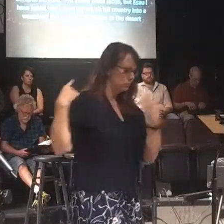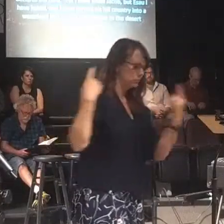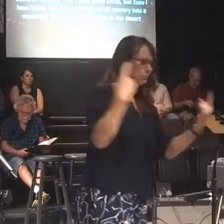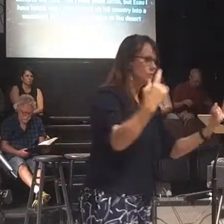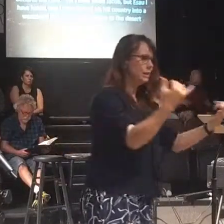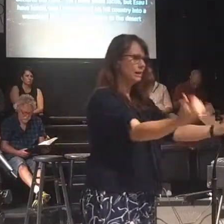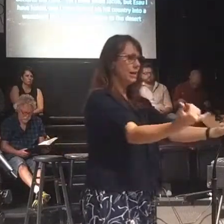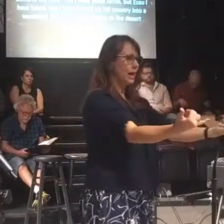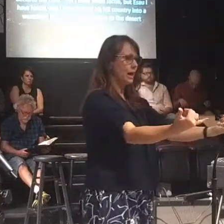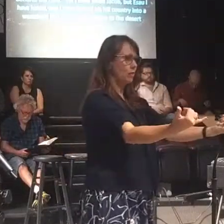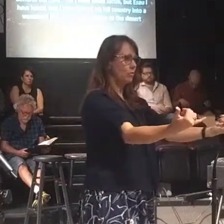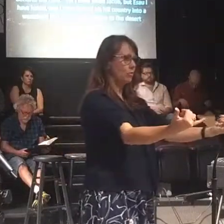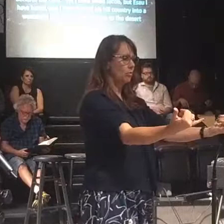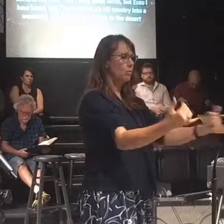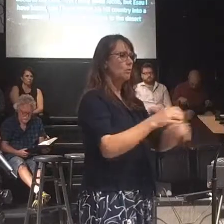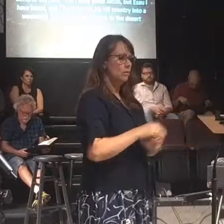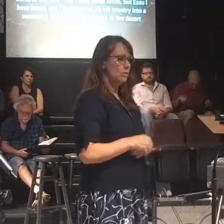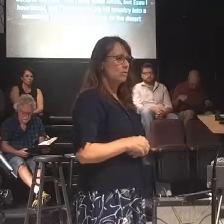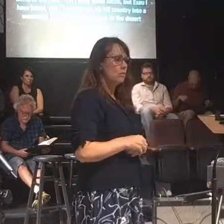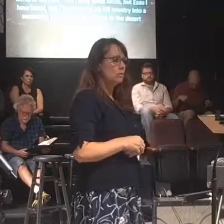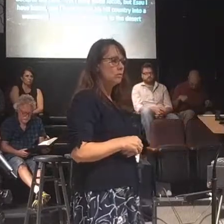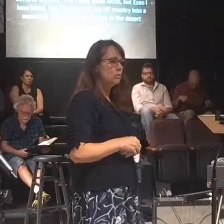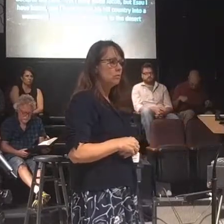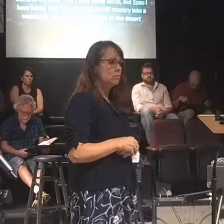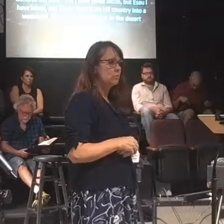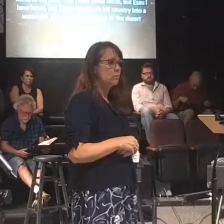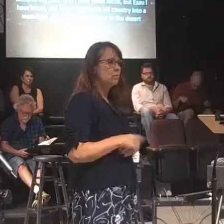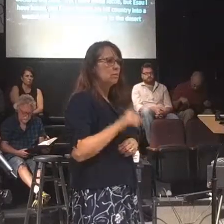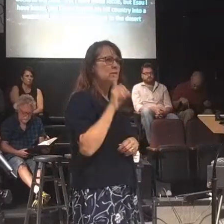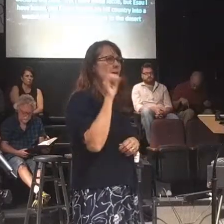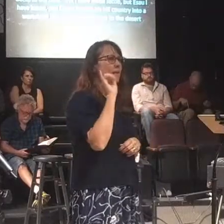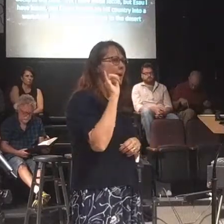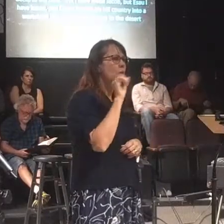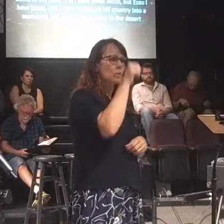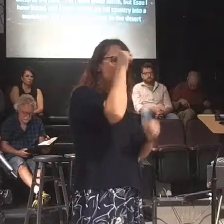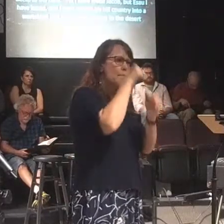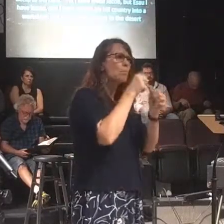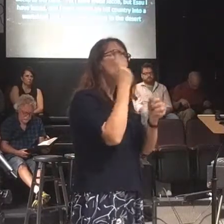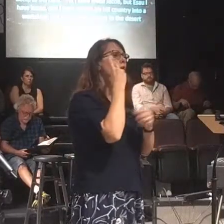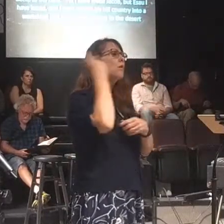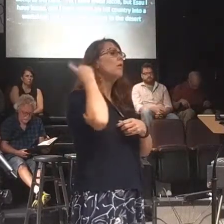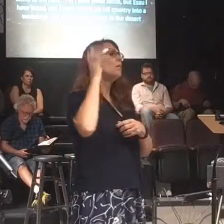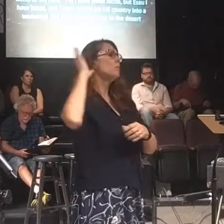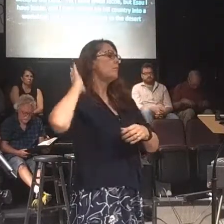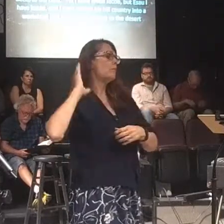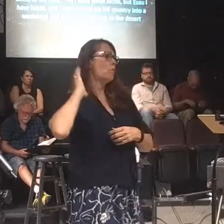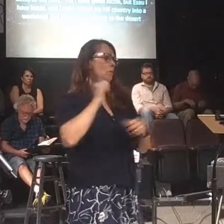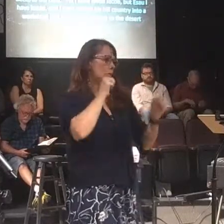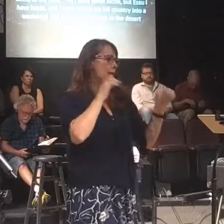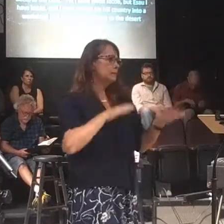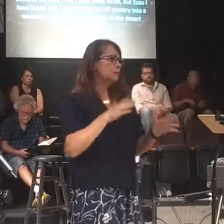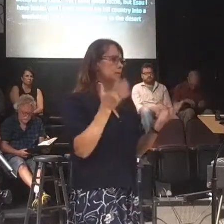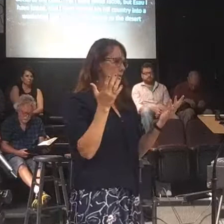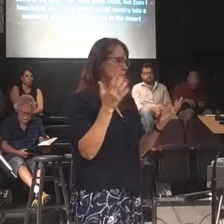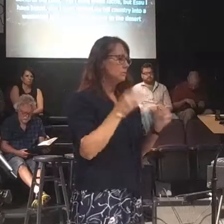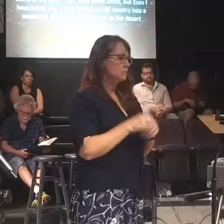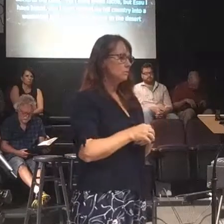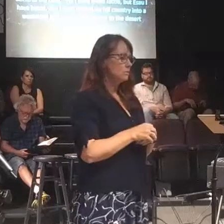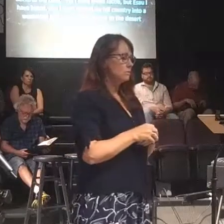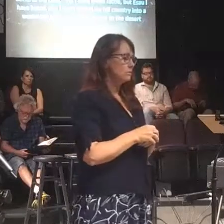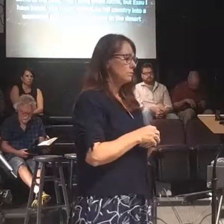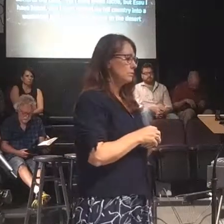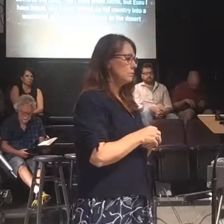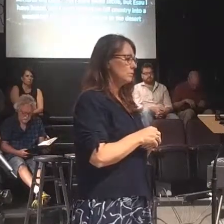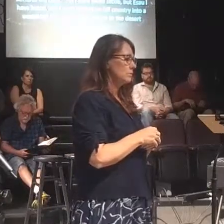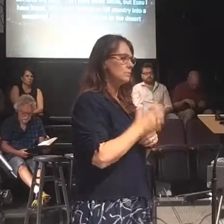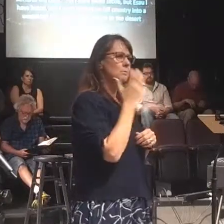Right? Reverse engineer your blessings. That's what he's saying. And I think that's just that's an amazing